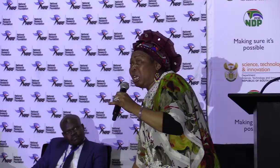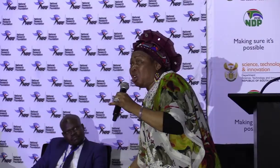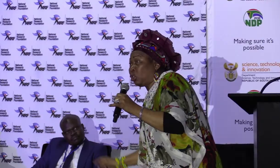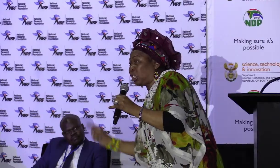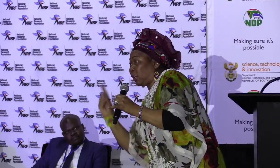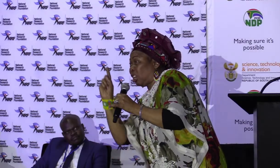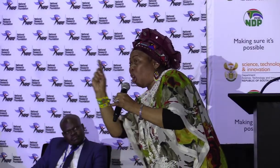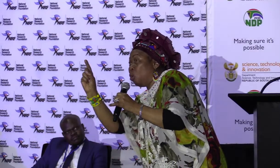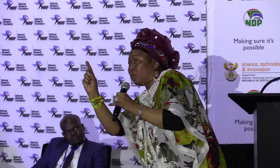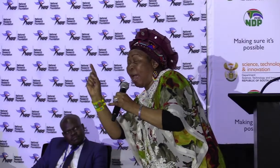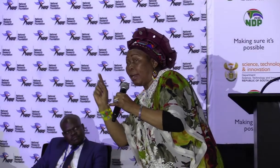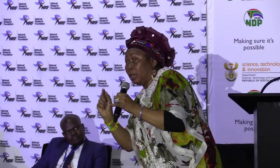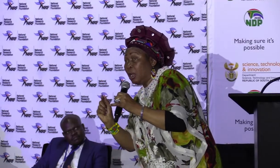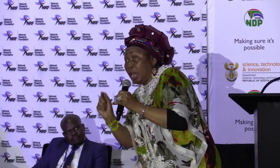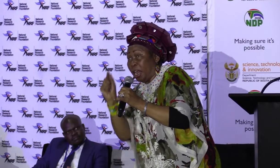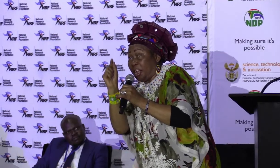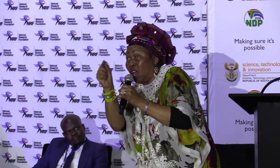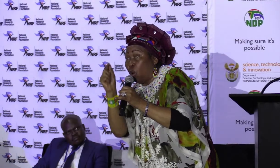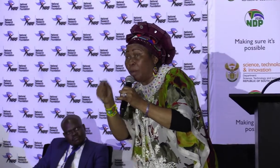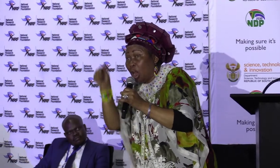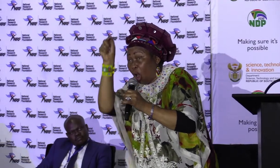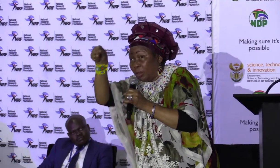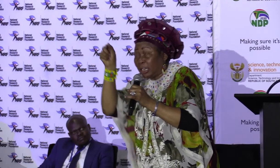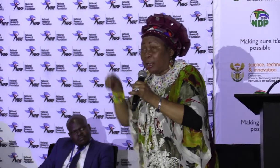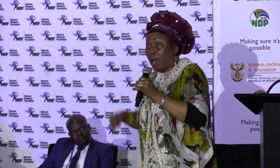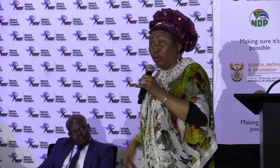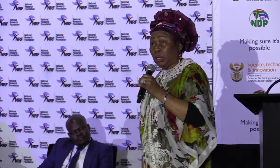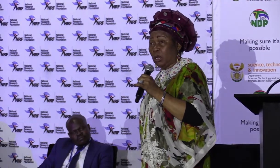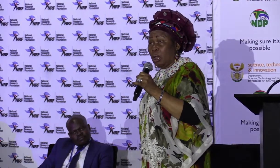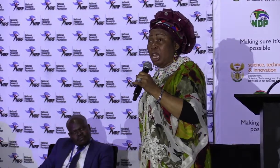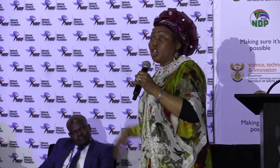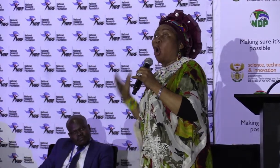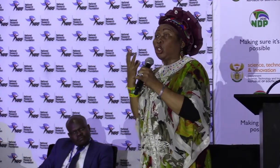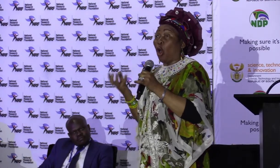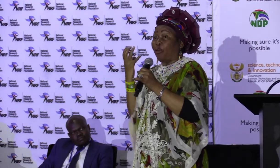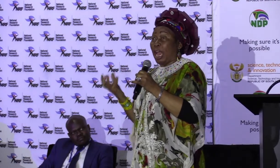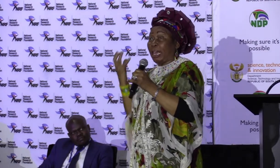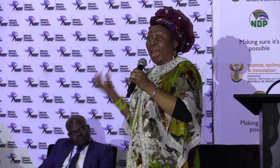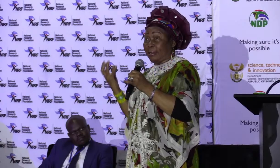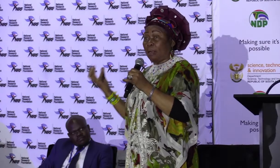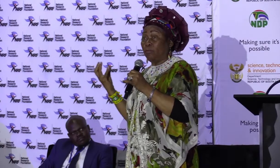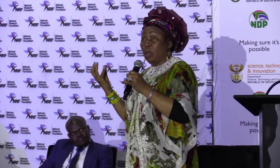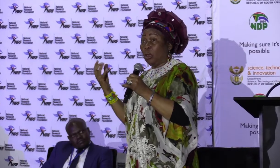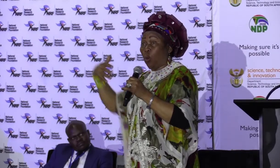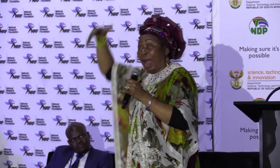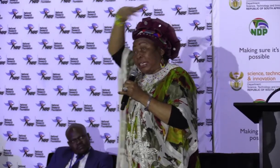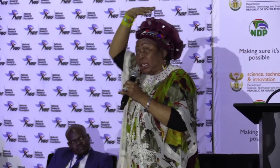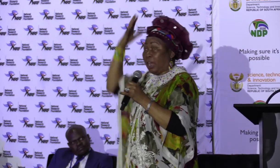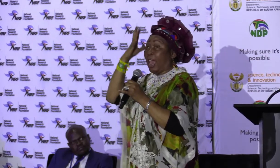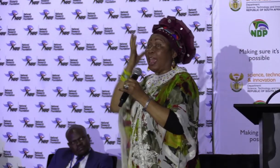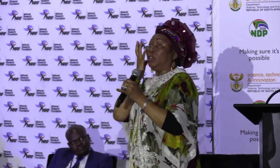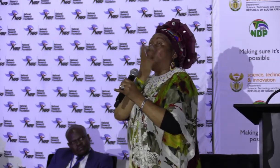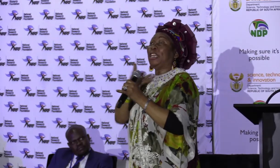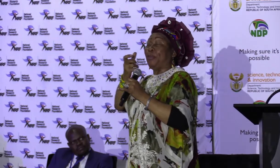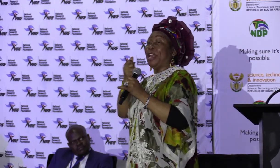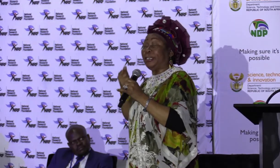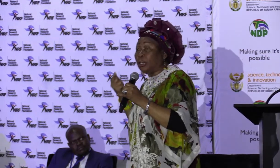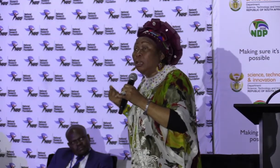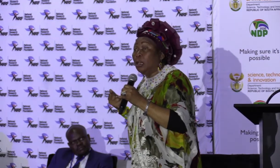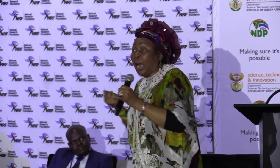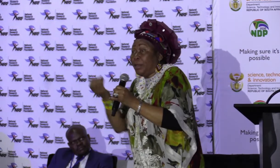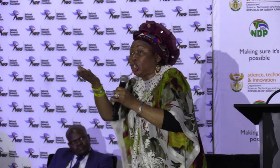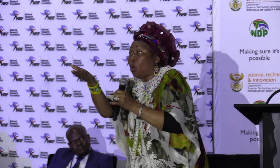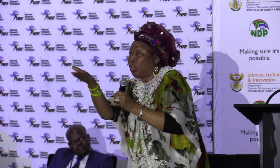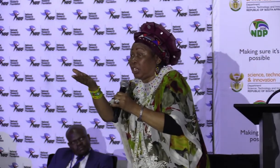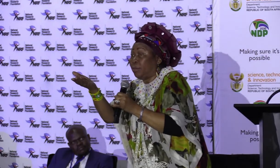And then he noticed there was an old man and a young woman on that cloud. White hair and white